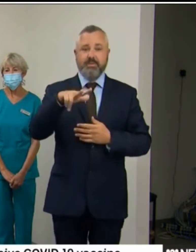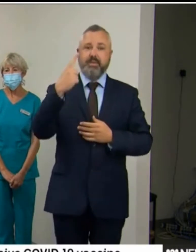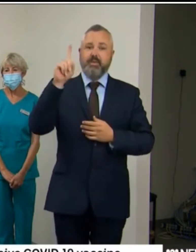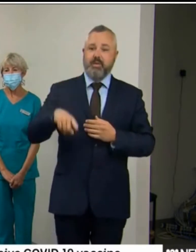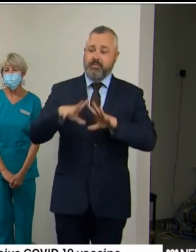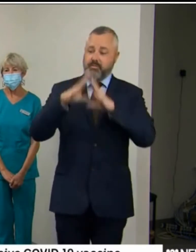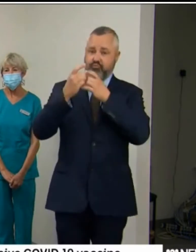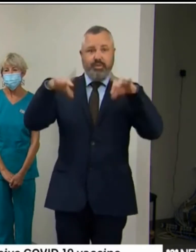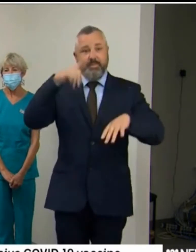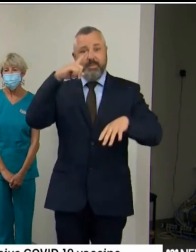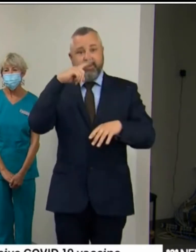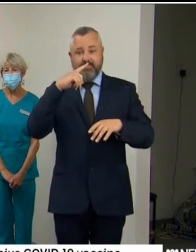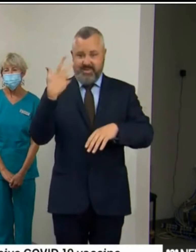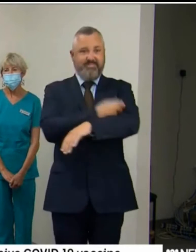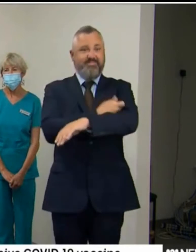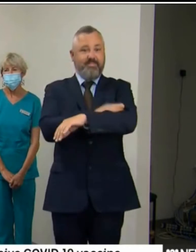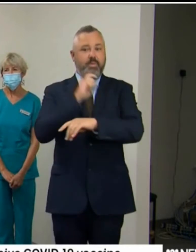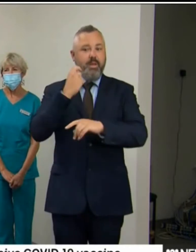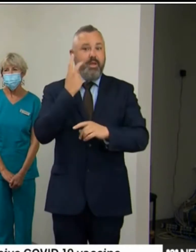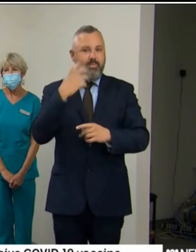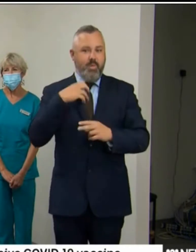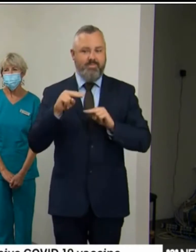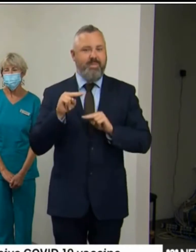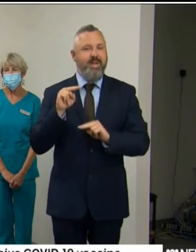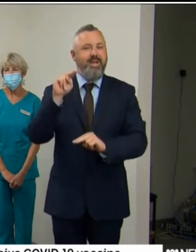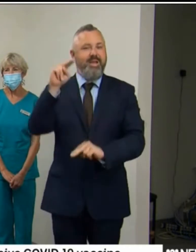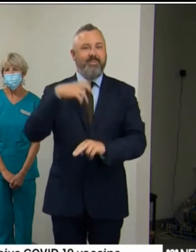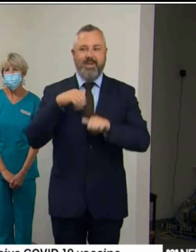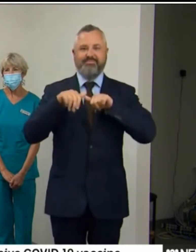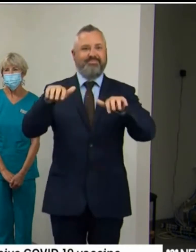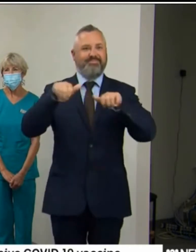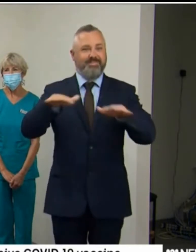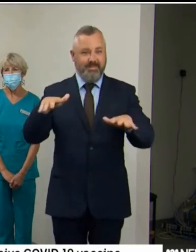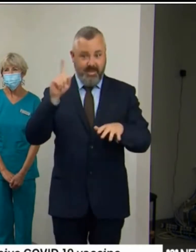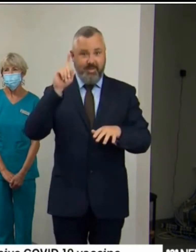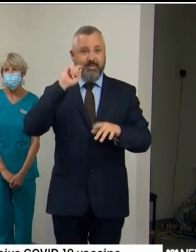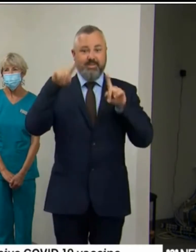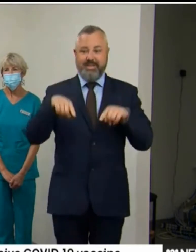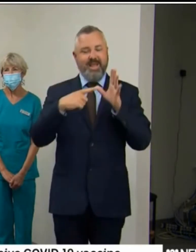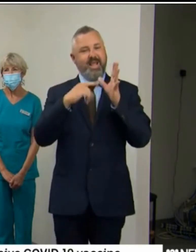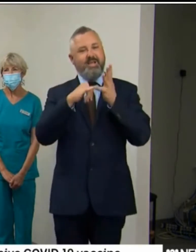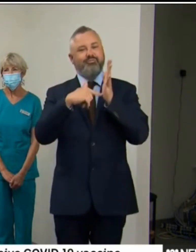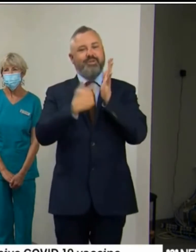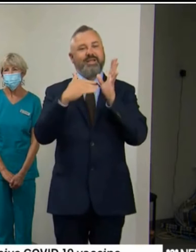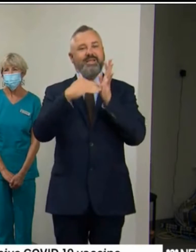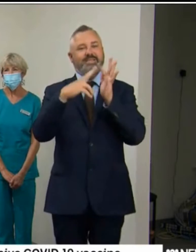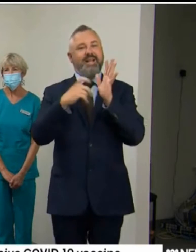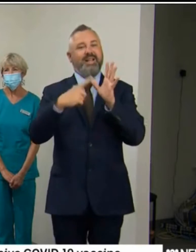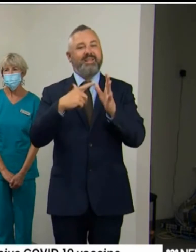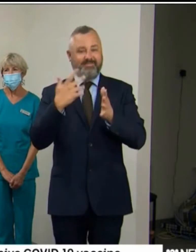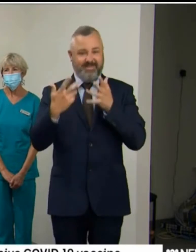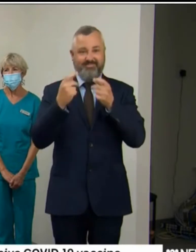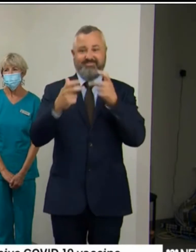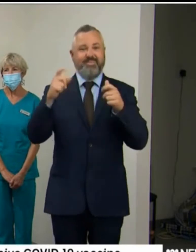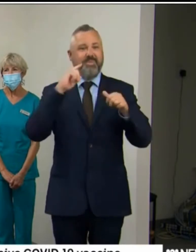more and more. And this week, with the commencement of the AstraZeneca vaccine, those numbers will grow significantly.